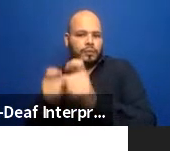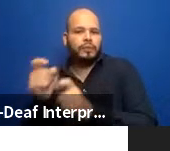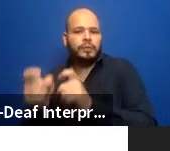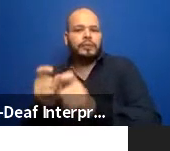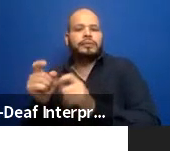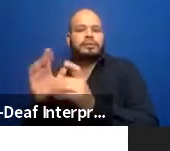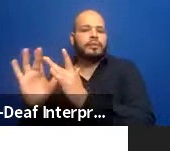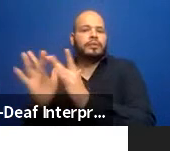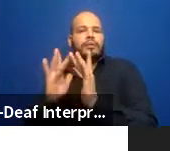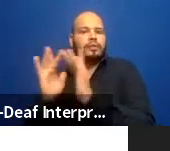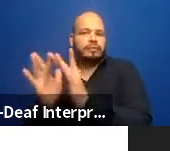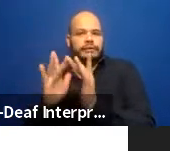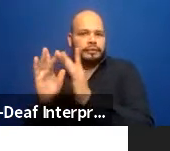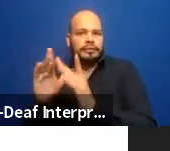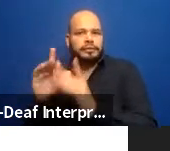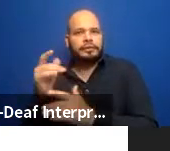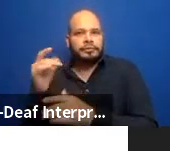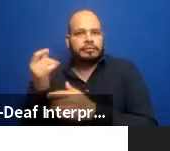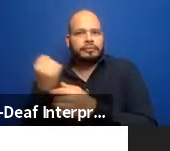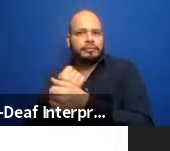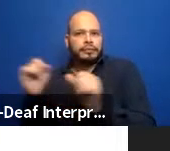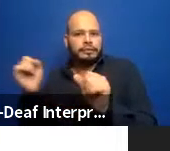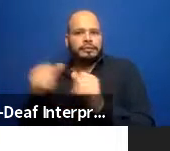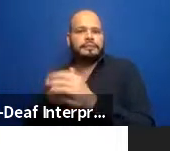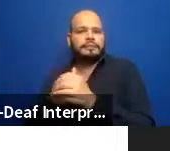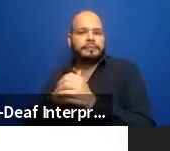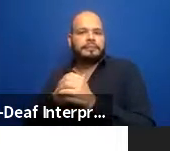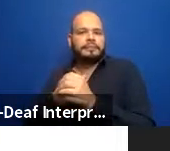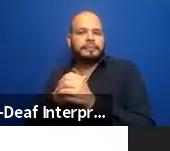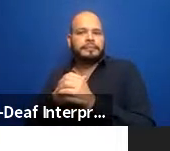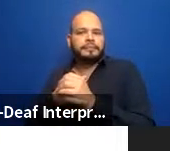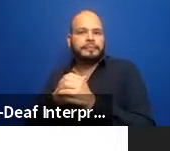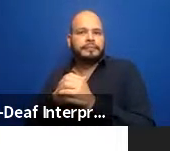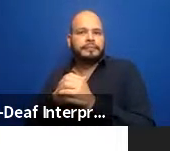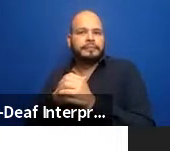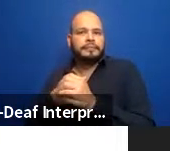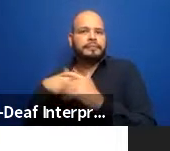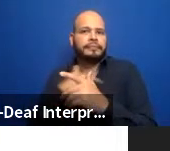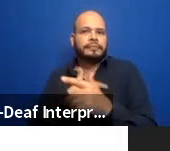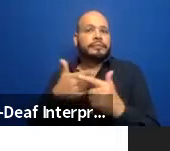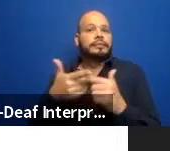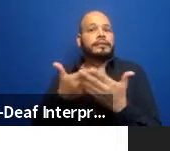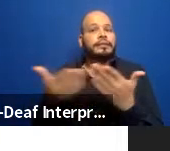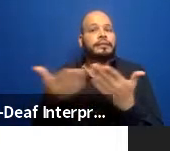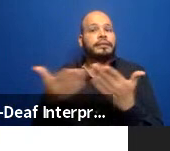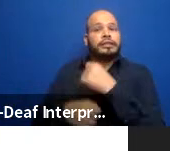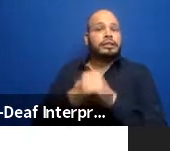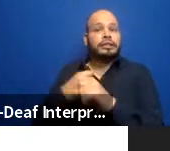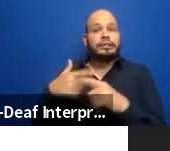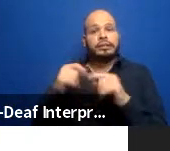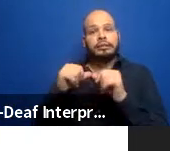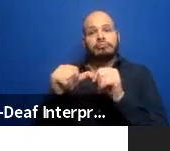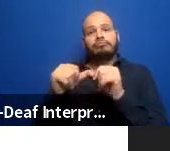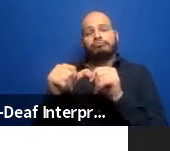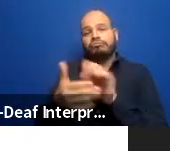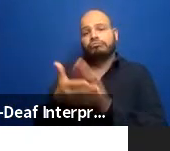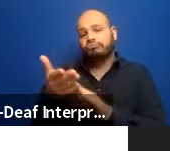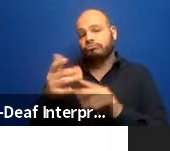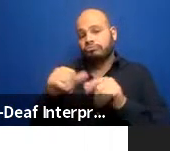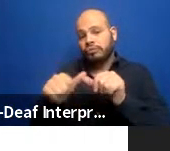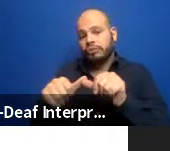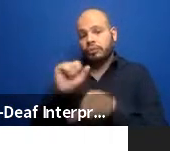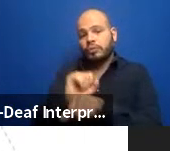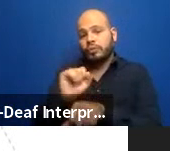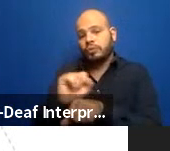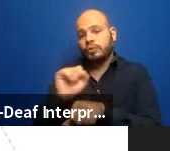work possible. And now I'm going to pass it over to Farima for our land acknowledgement and the grounding of this